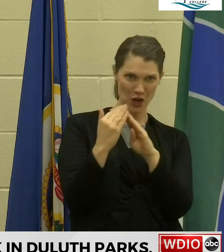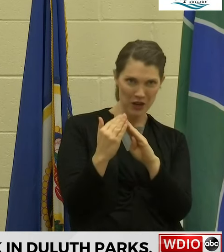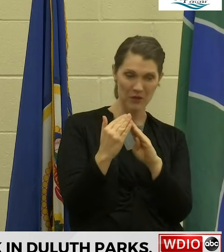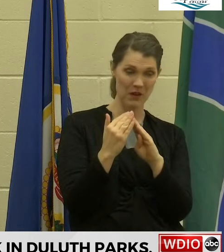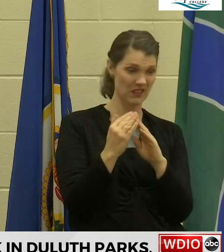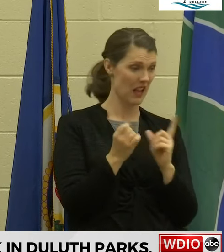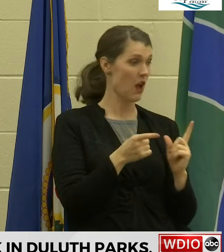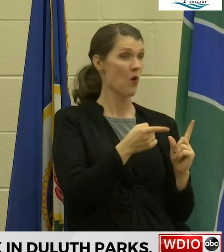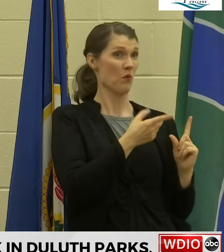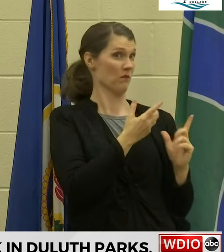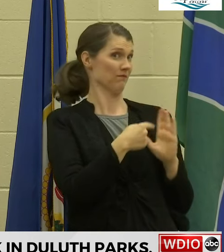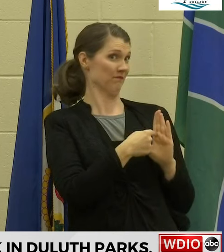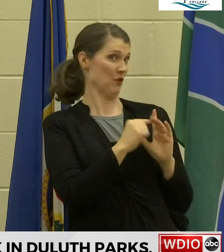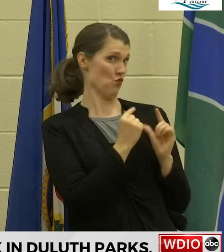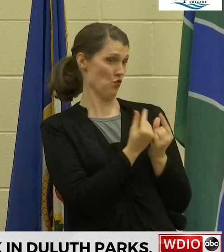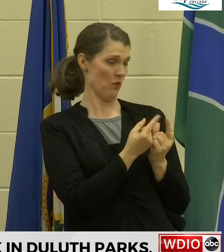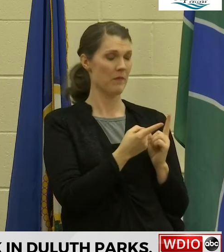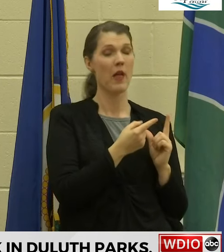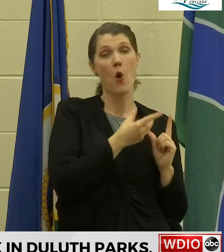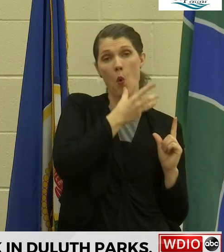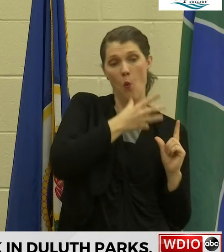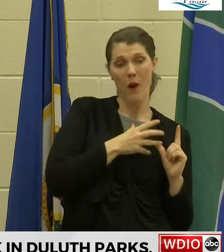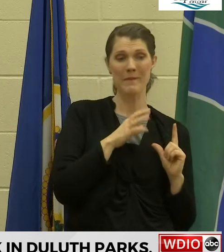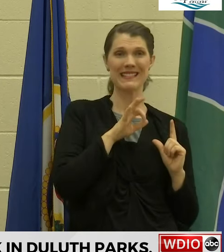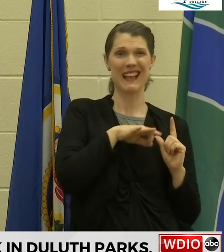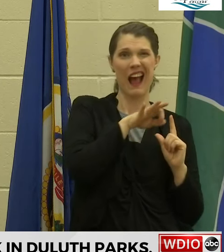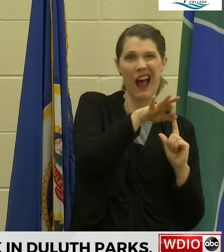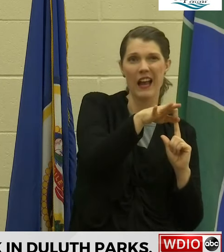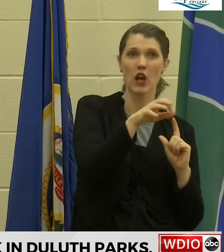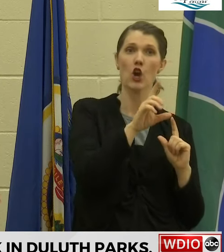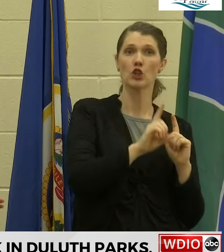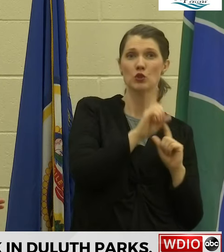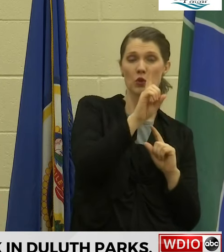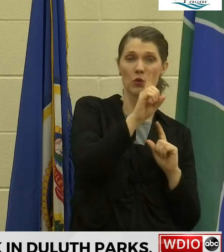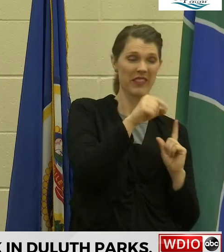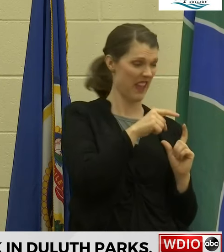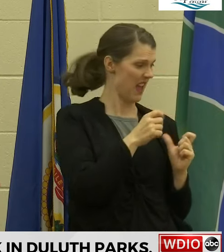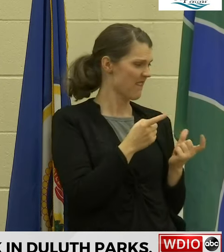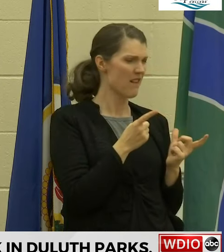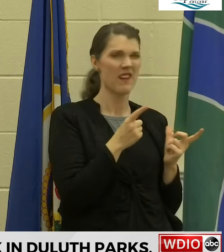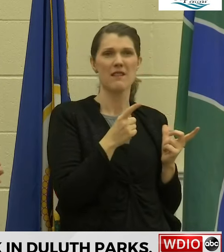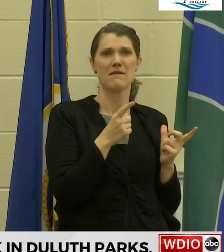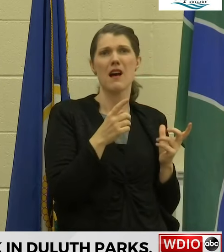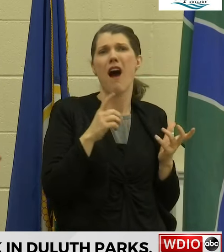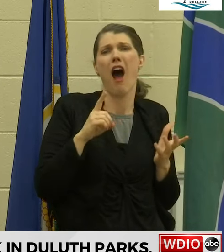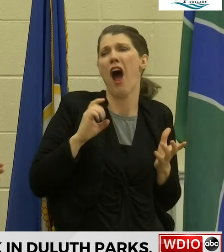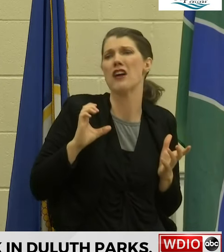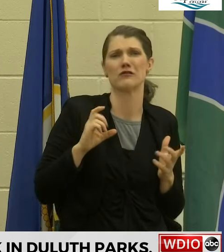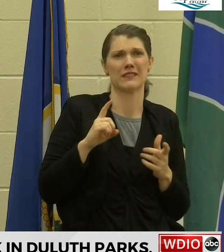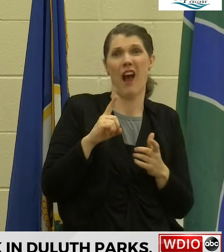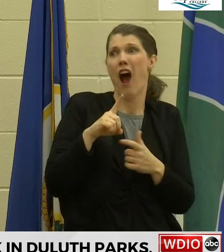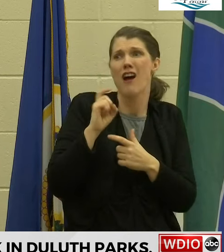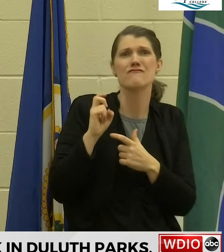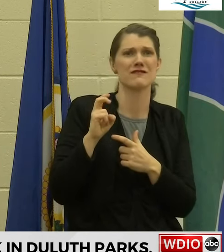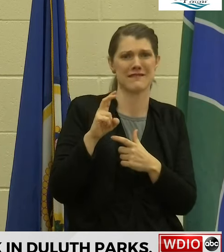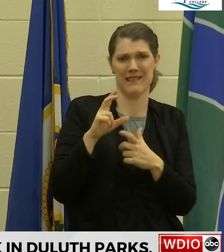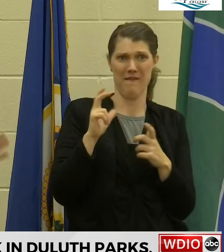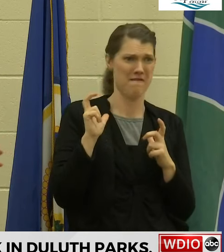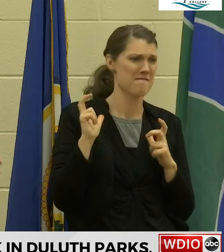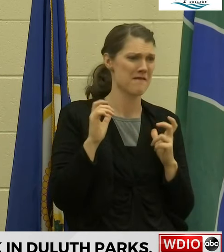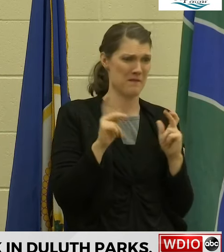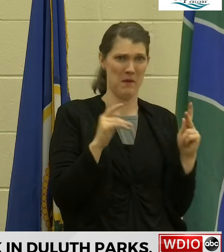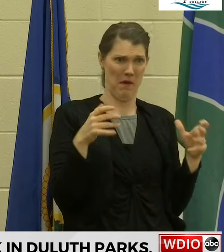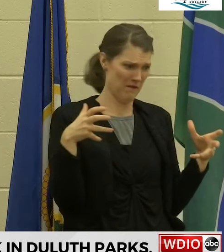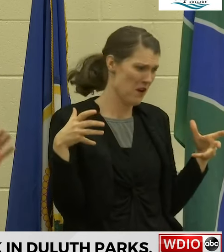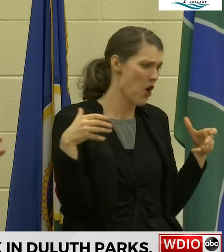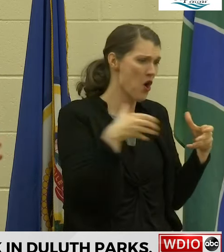Women Hike Duluth, whose monthly trail walks have connected hundreds, like hundreds of women of